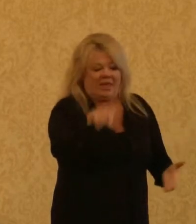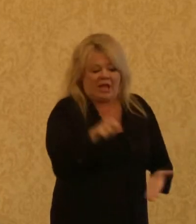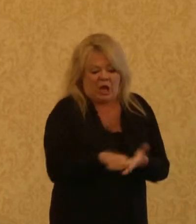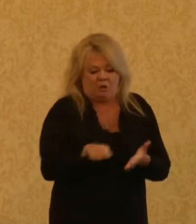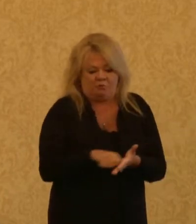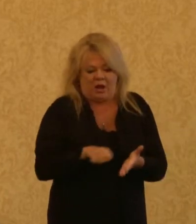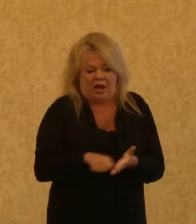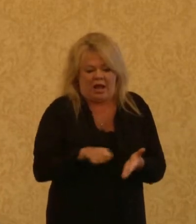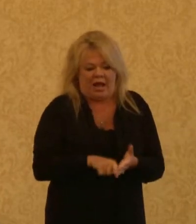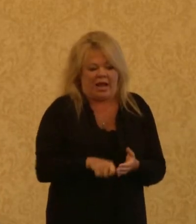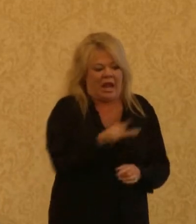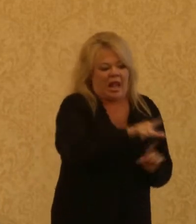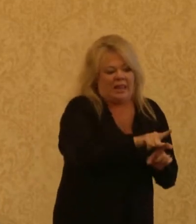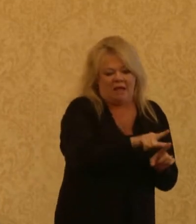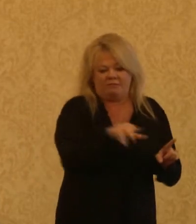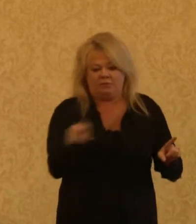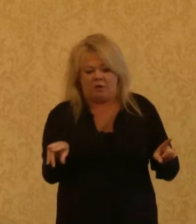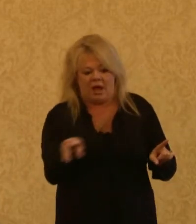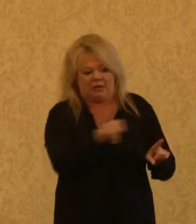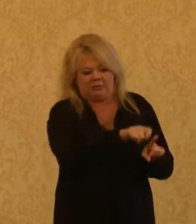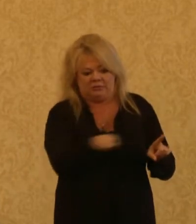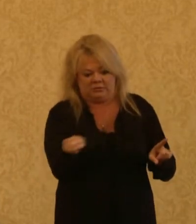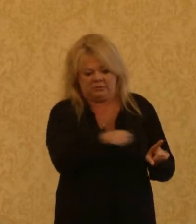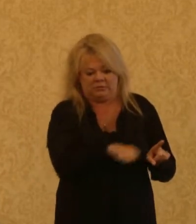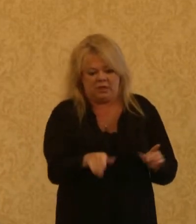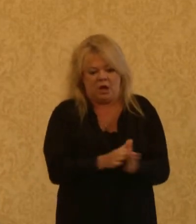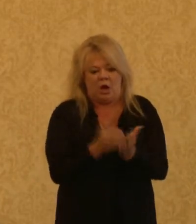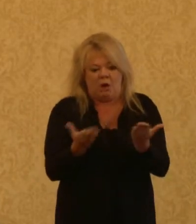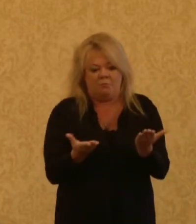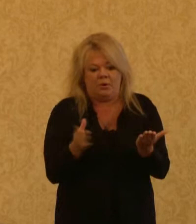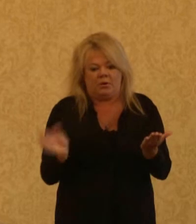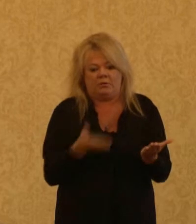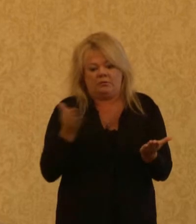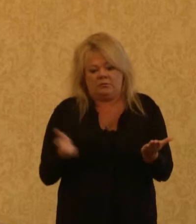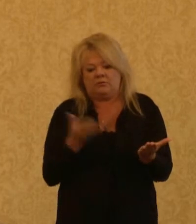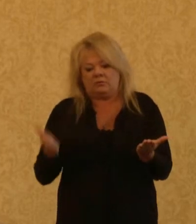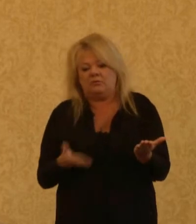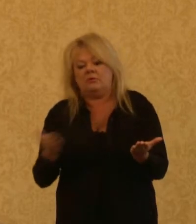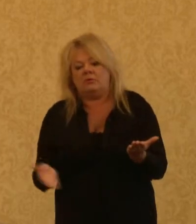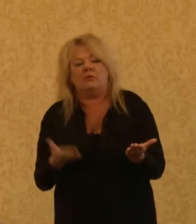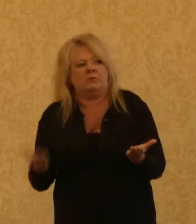not at an 8th or 9th grade level, but it's comparable.